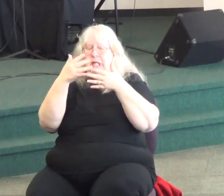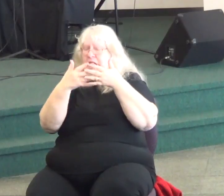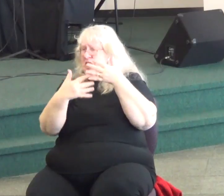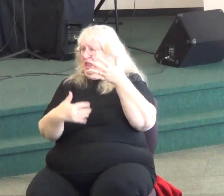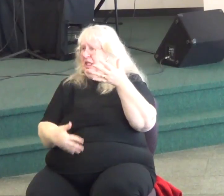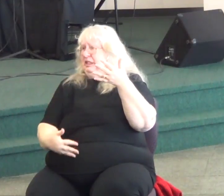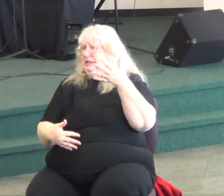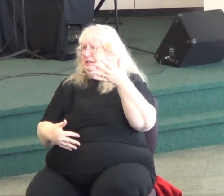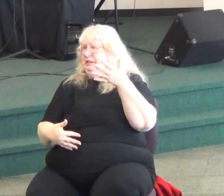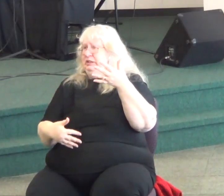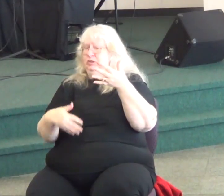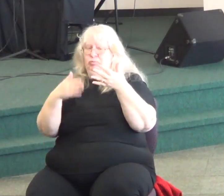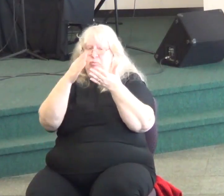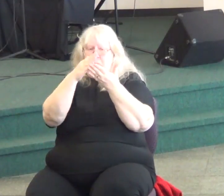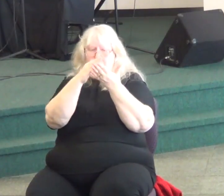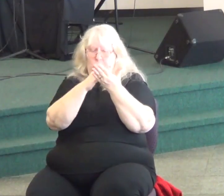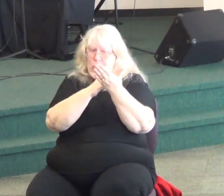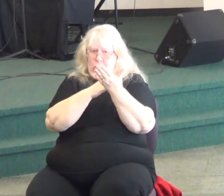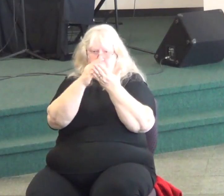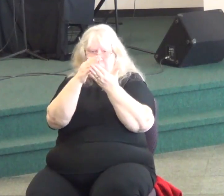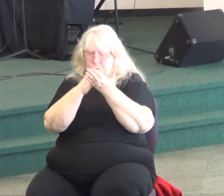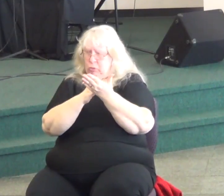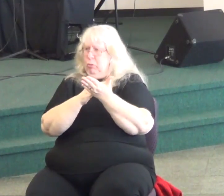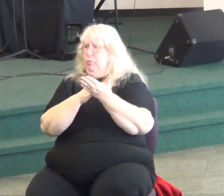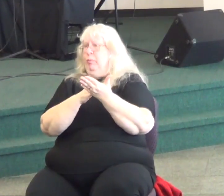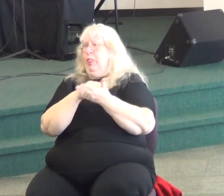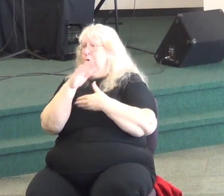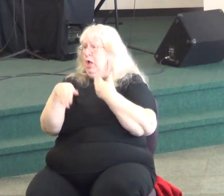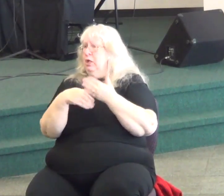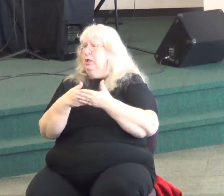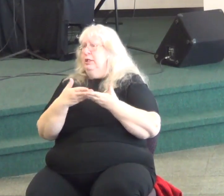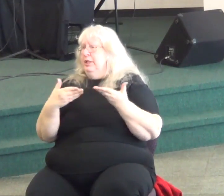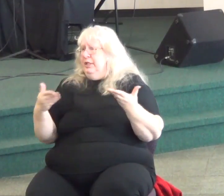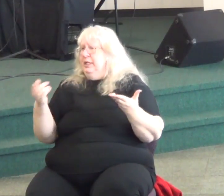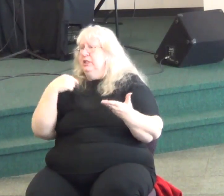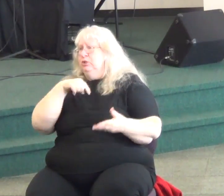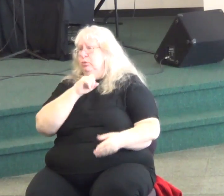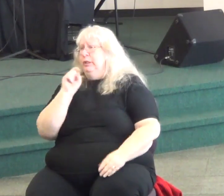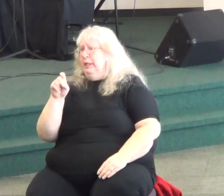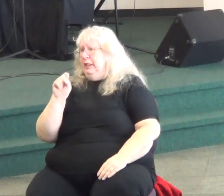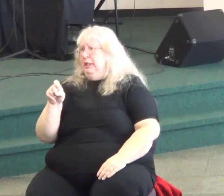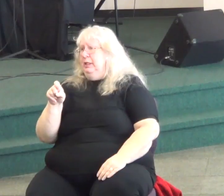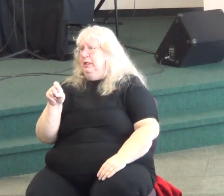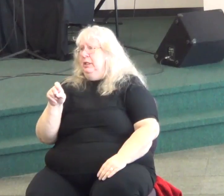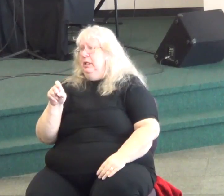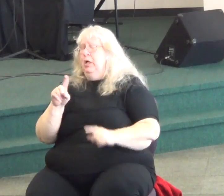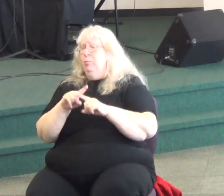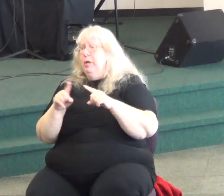now. And church, I want to tell you, we need Jesus. Amen. We need a Savior.